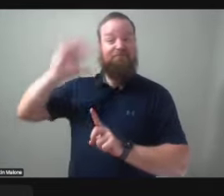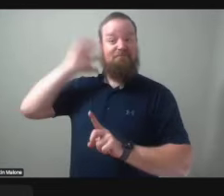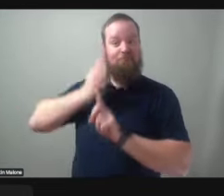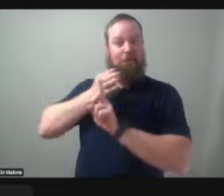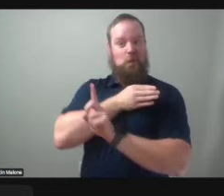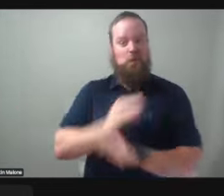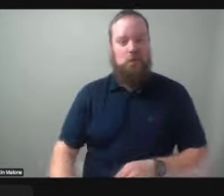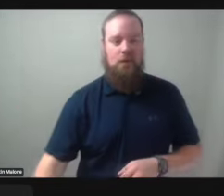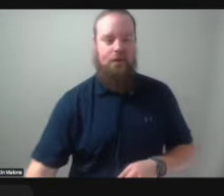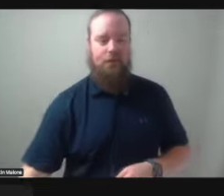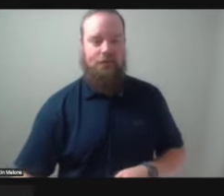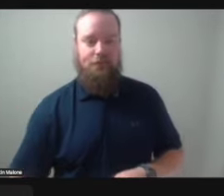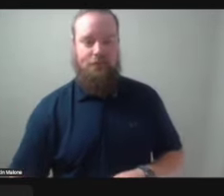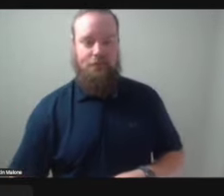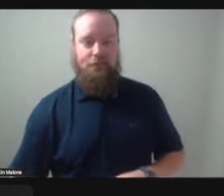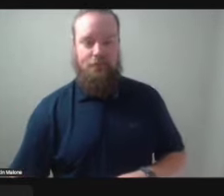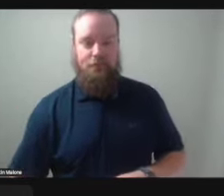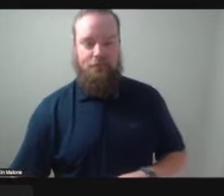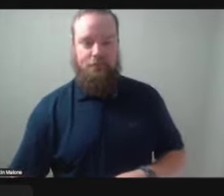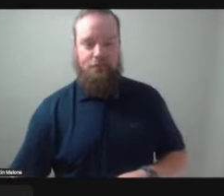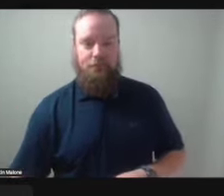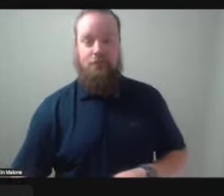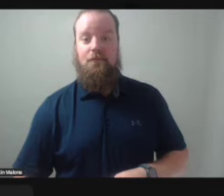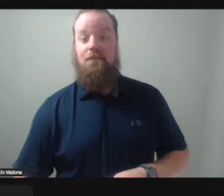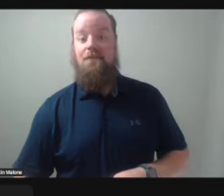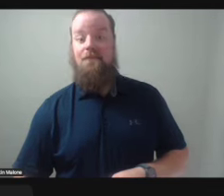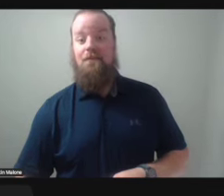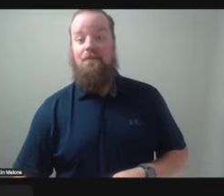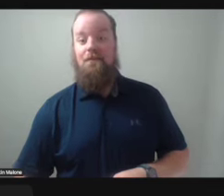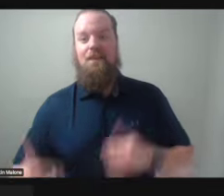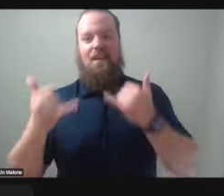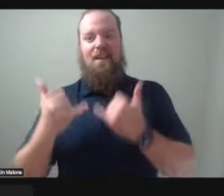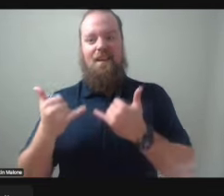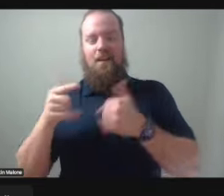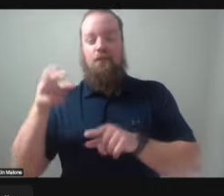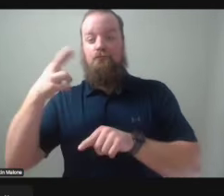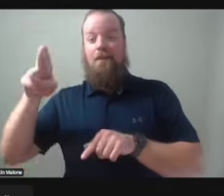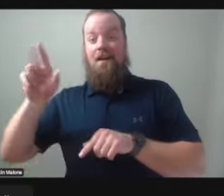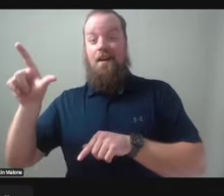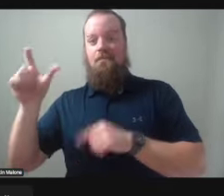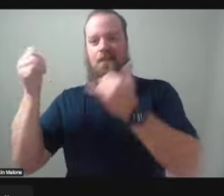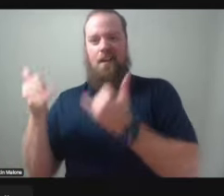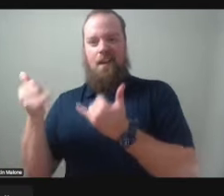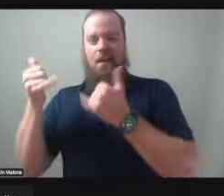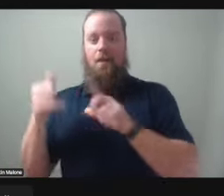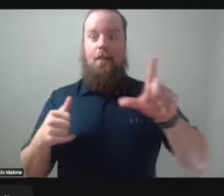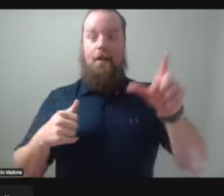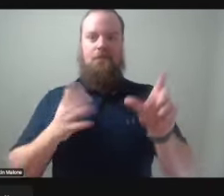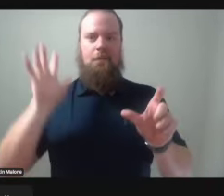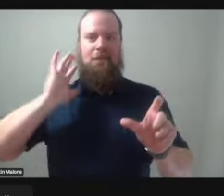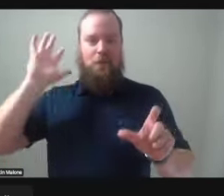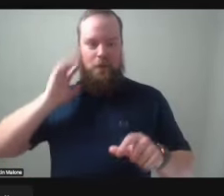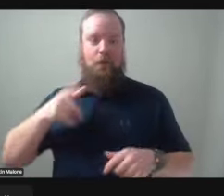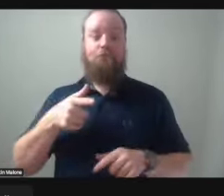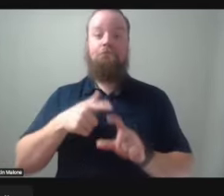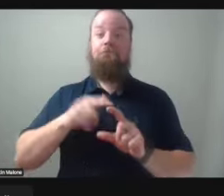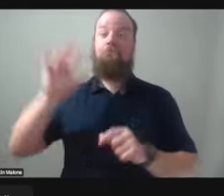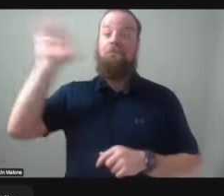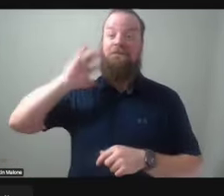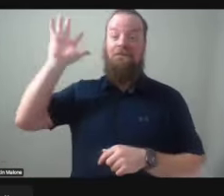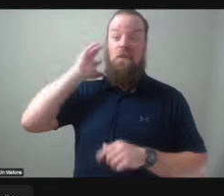So Anne Silver is this painter who made this piece of Devia art, and we see